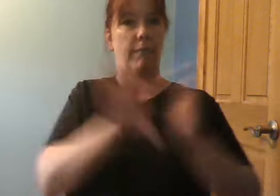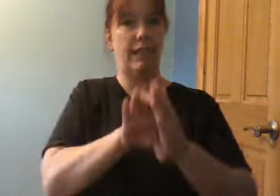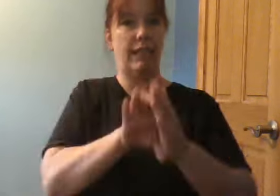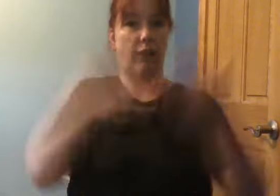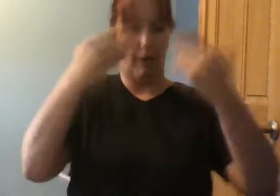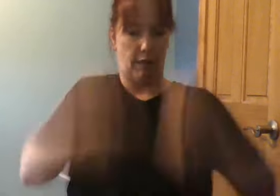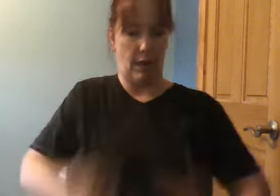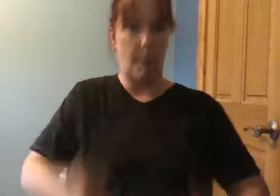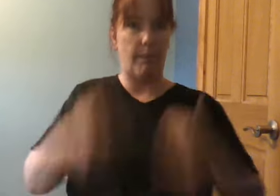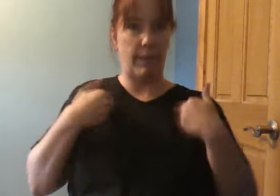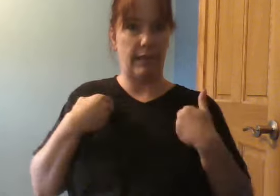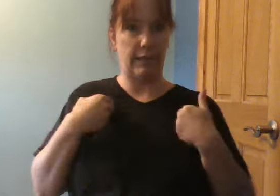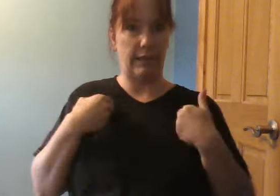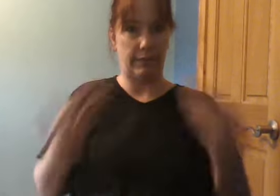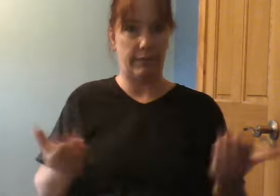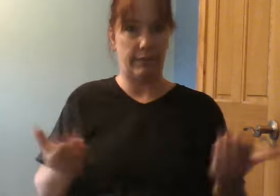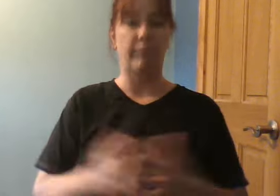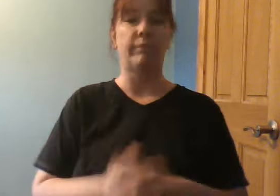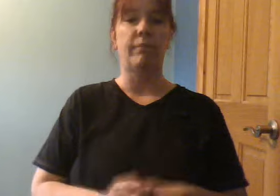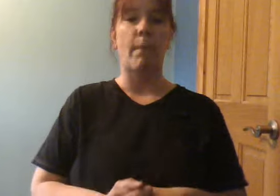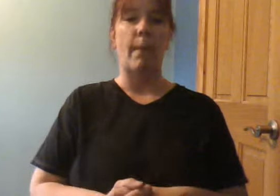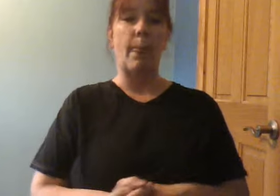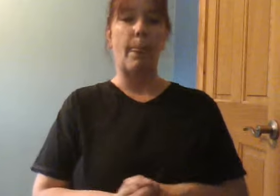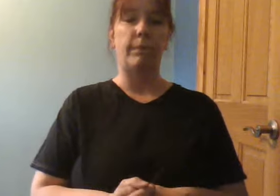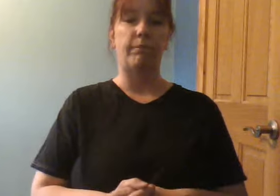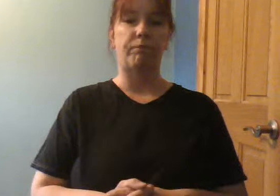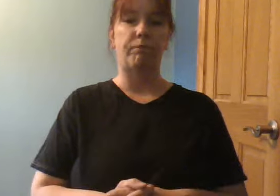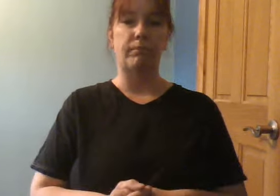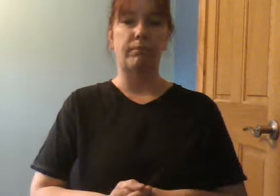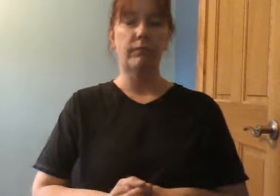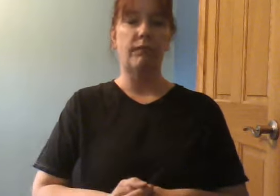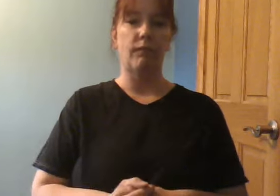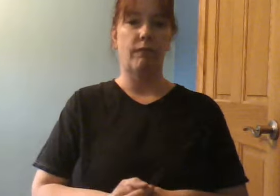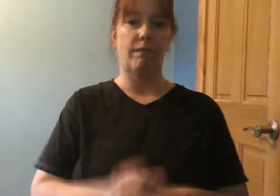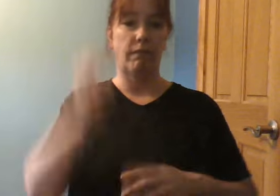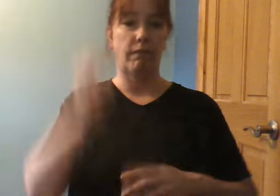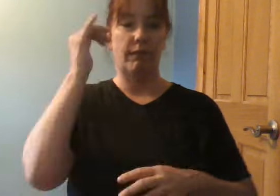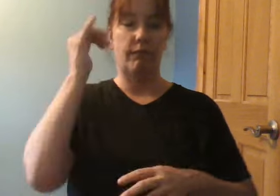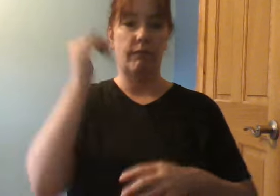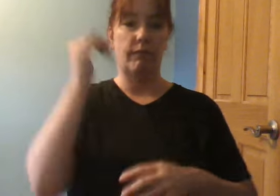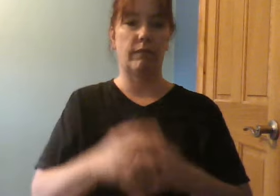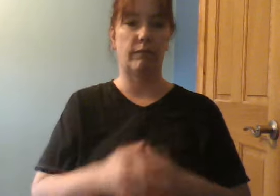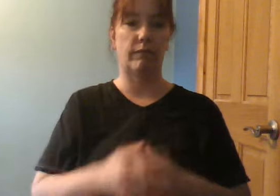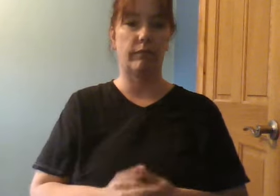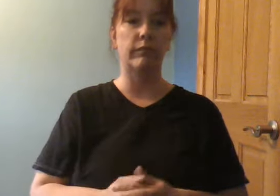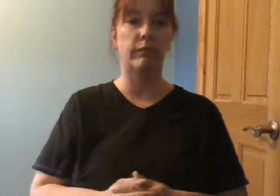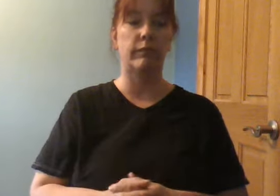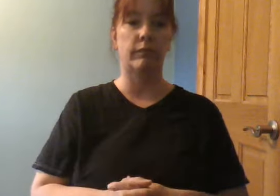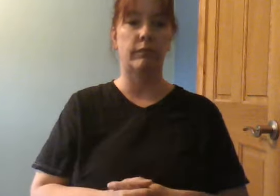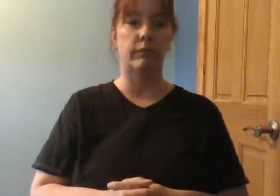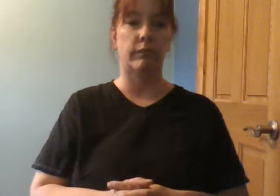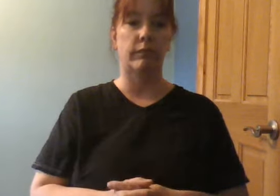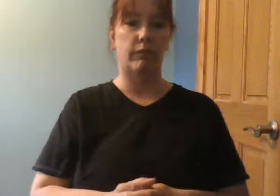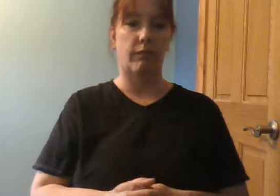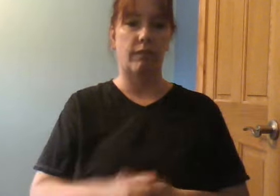mean one thing, following on from Ross's statement, which I agree with completely. If it means no special gadgets, it has to run on a mobile phone. That's the only choice we have. We have to make it